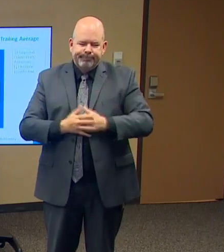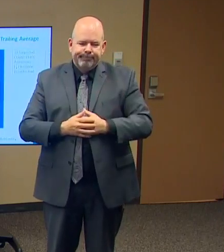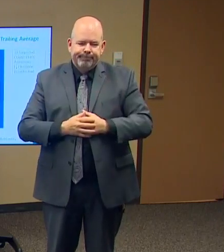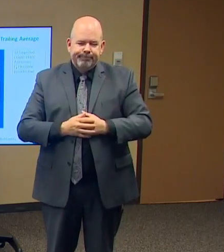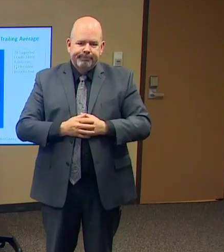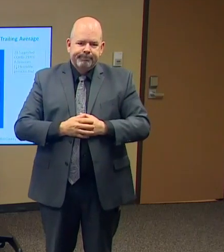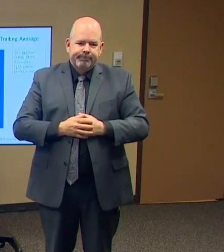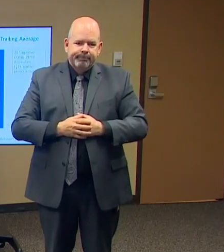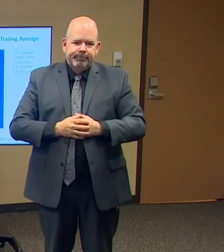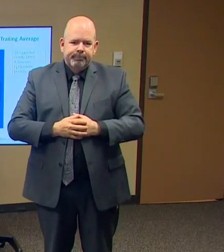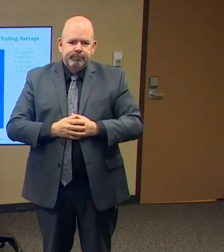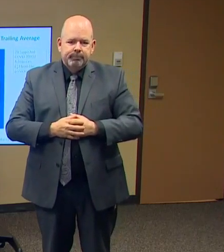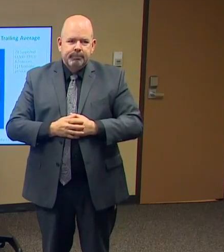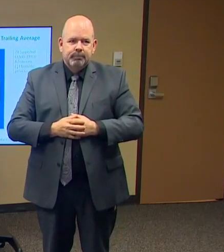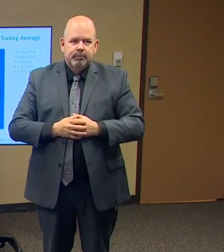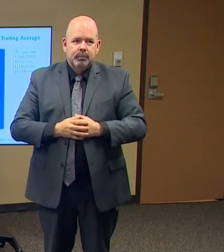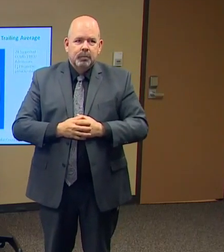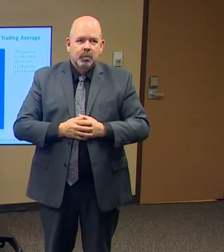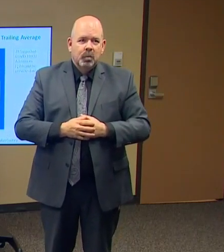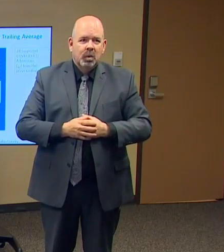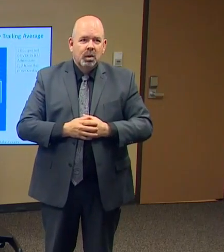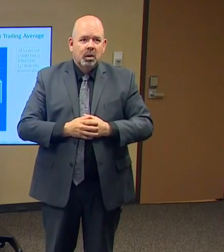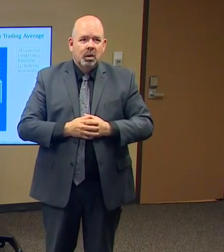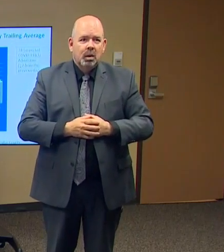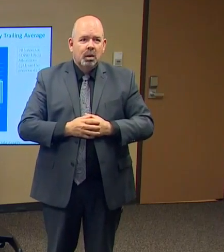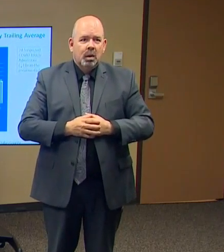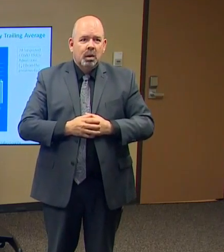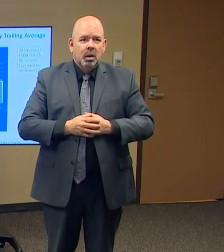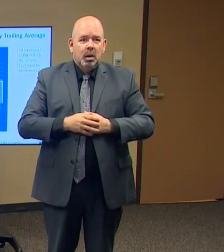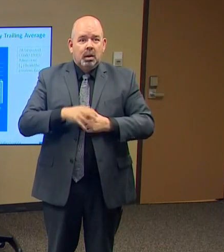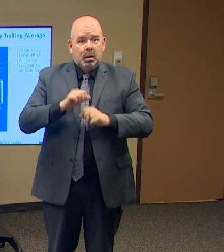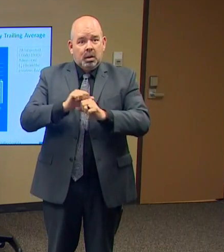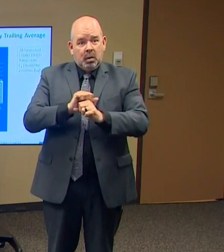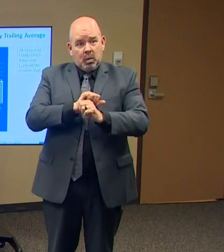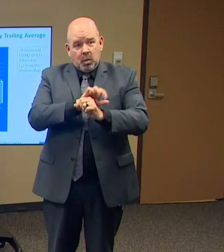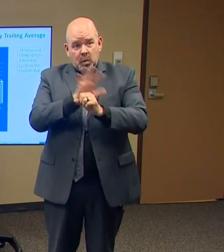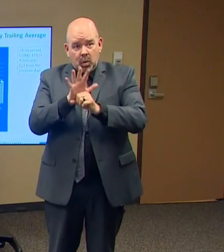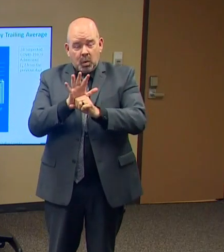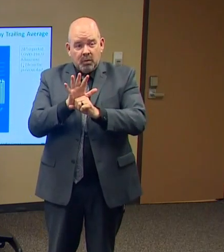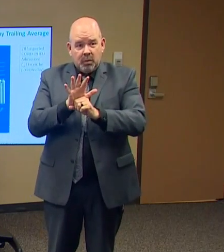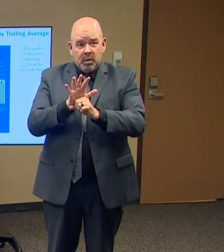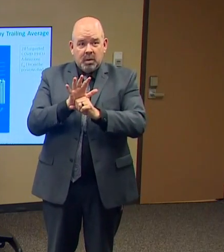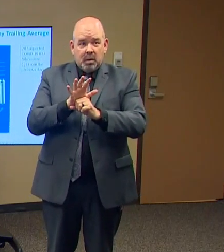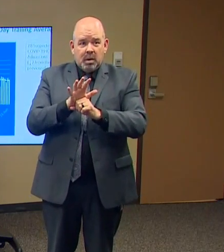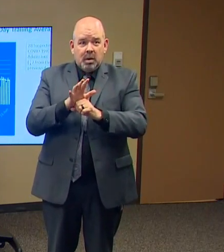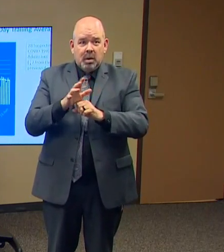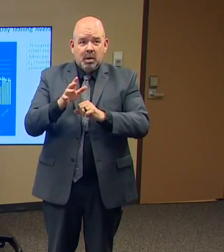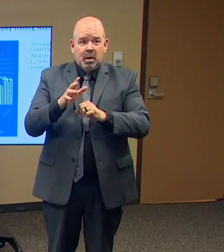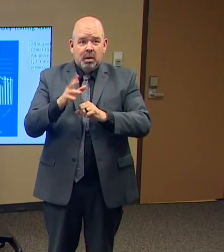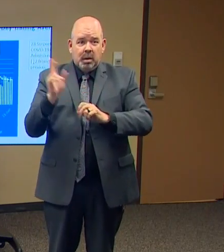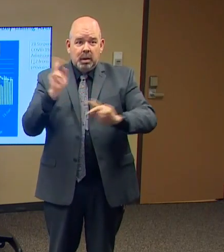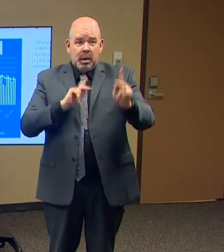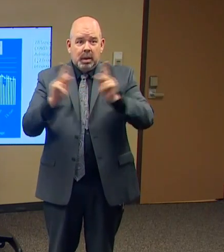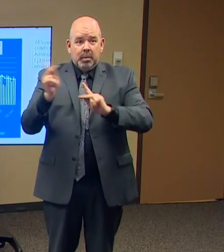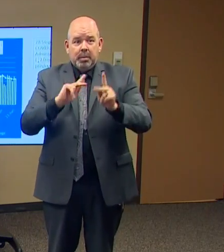is the COVID-19 suspected, the ICU admissions to the ICU. That one's been a little